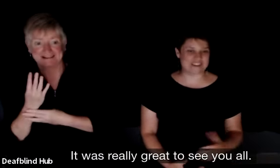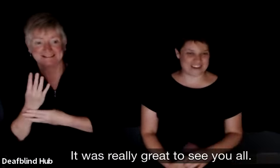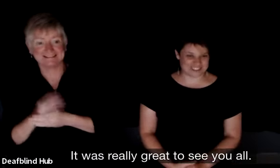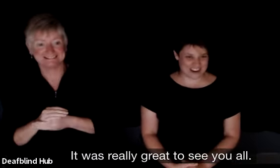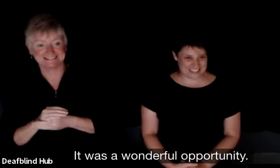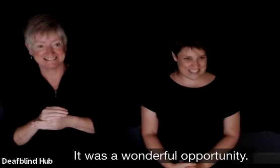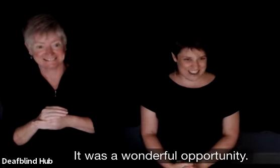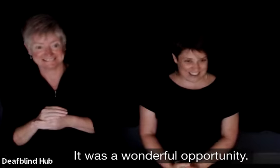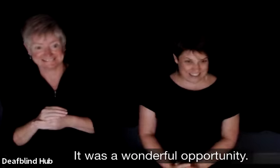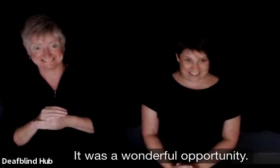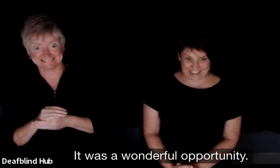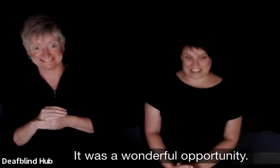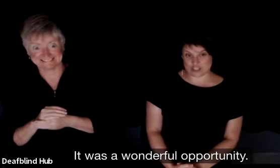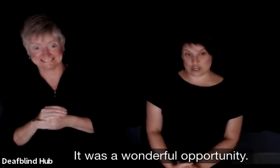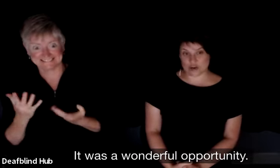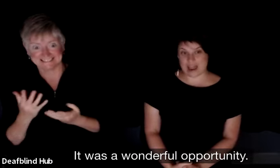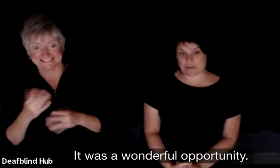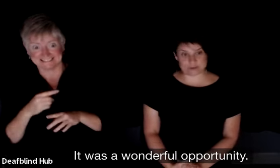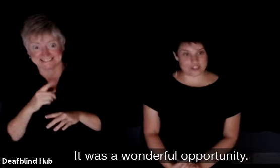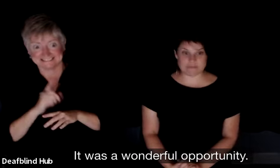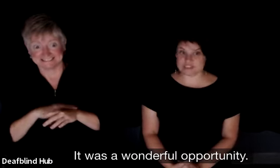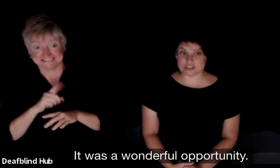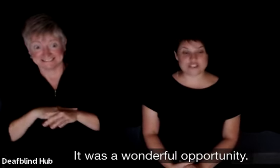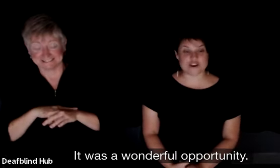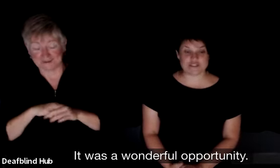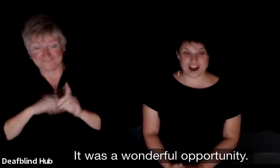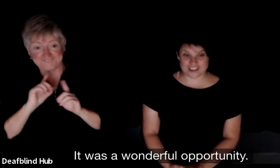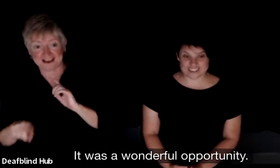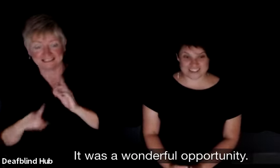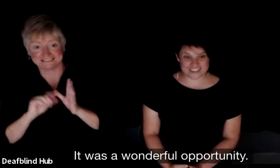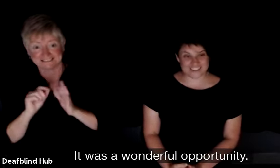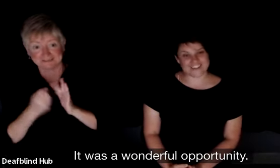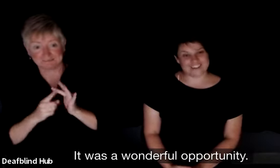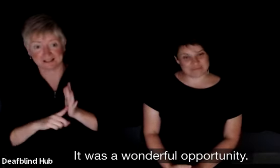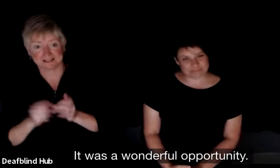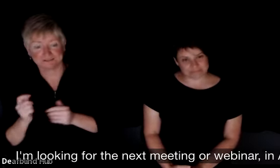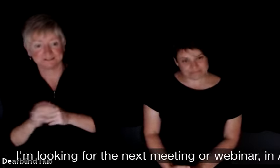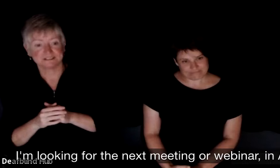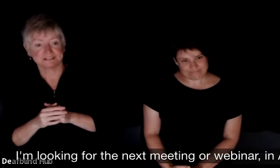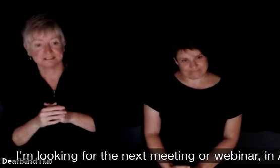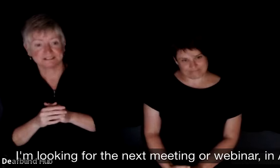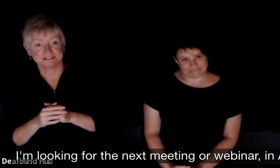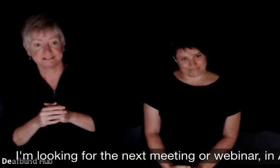or webinar, should I say, in, April. Time does go so fast.